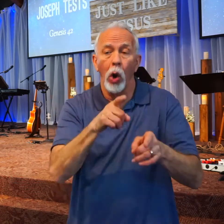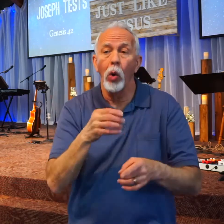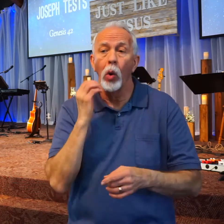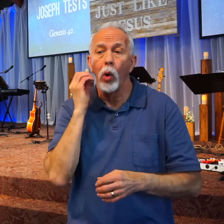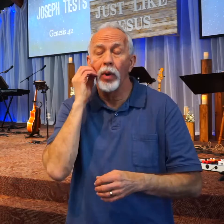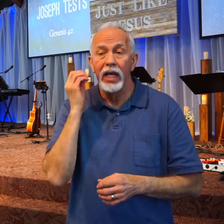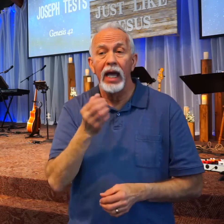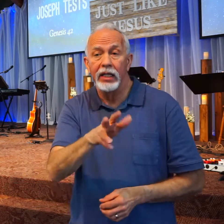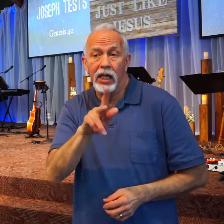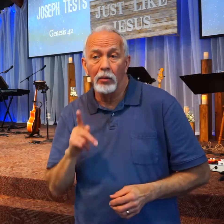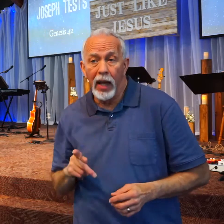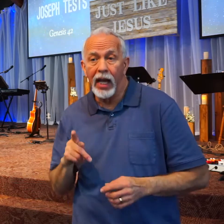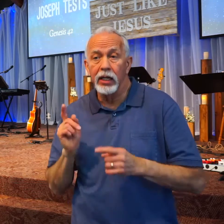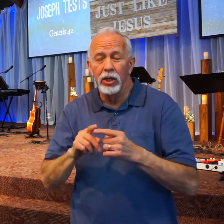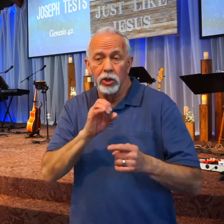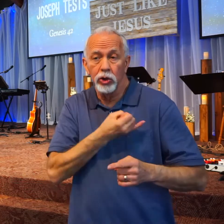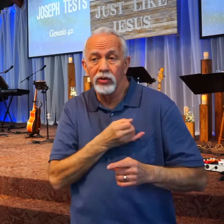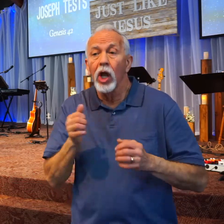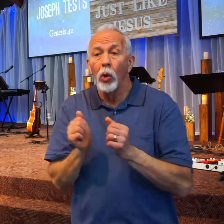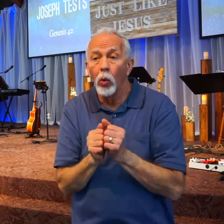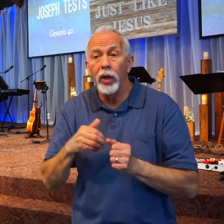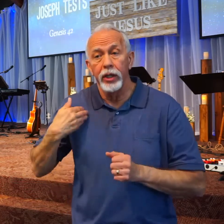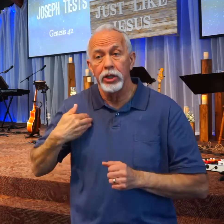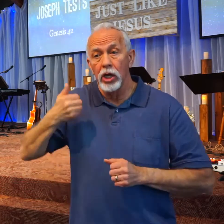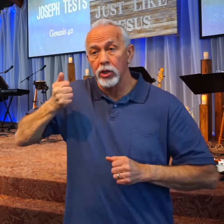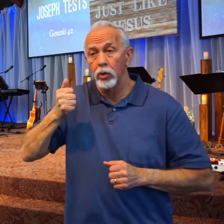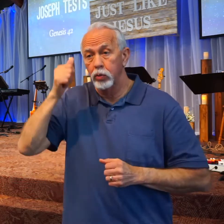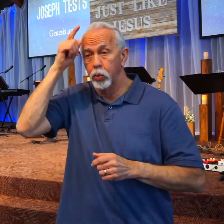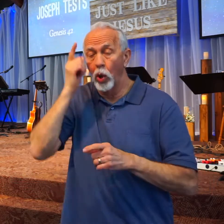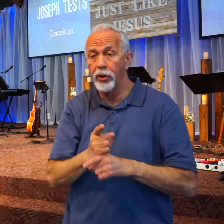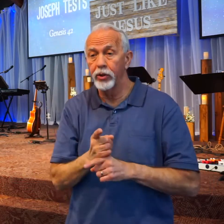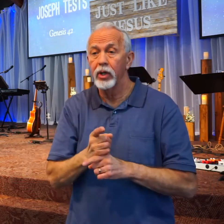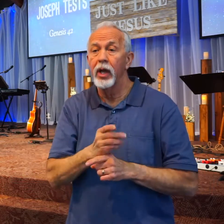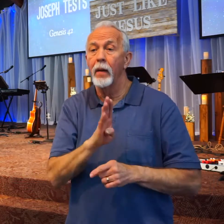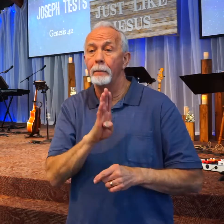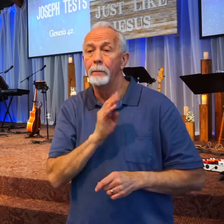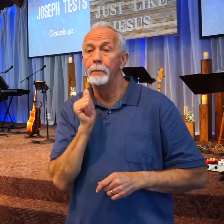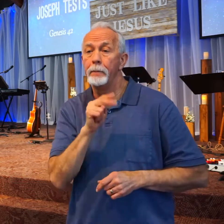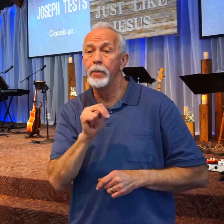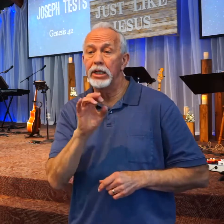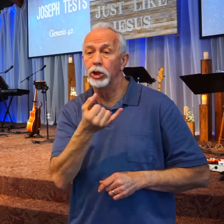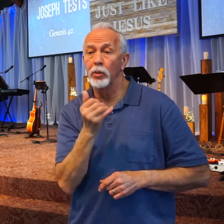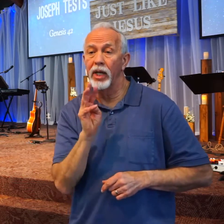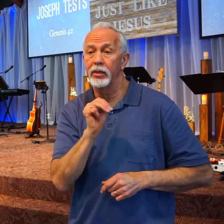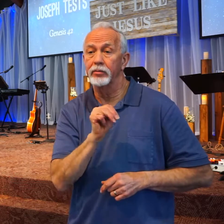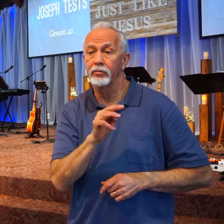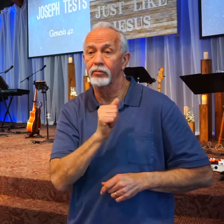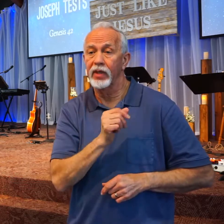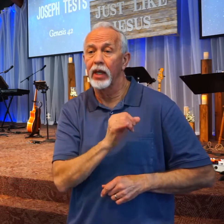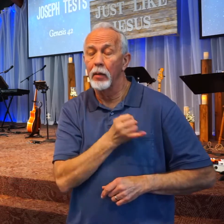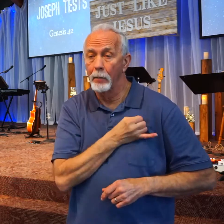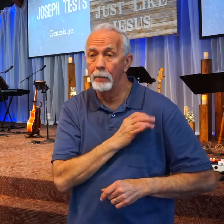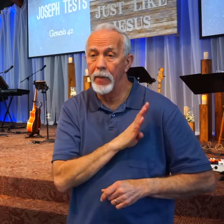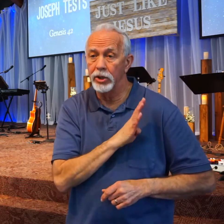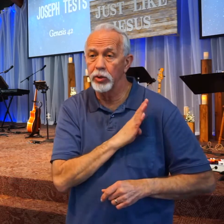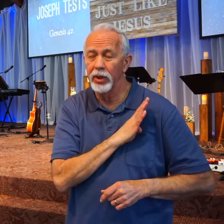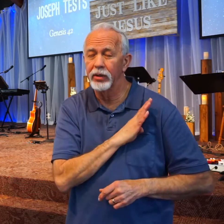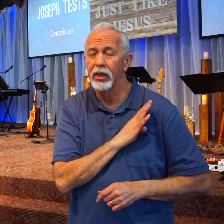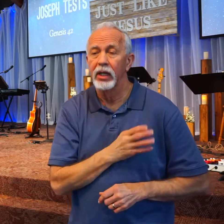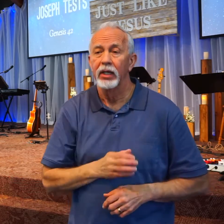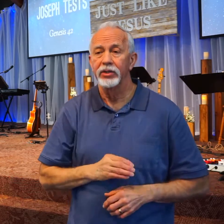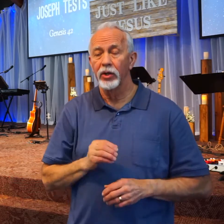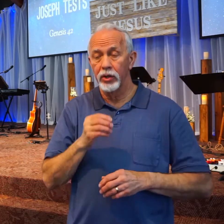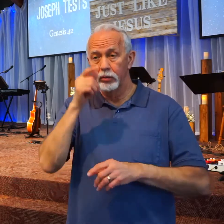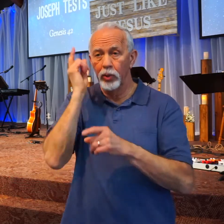back to Joseph with their younger brother, Benjamin, then he will let them all go free. So the brothers move over to the